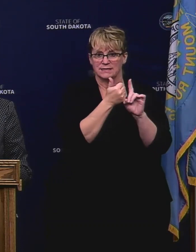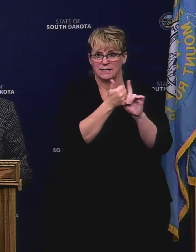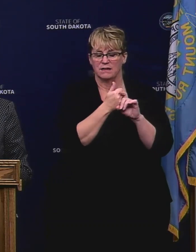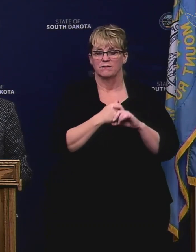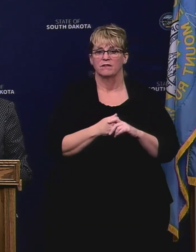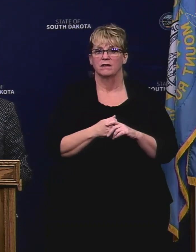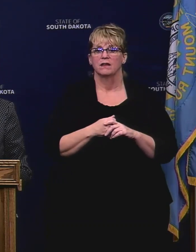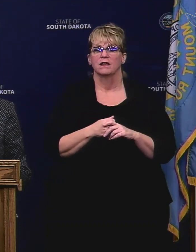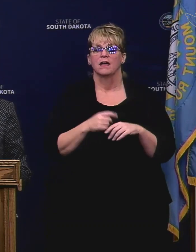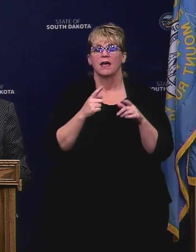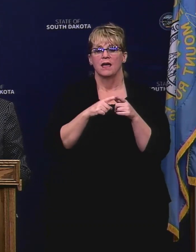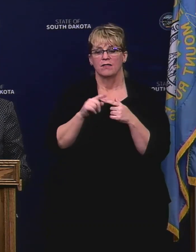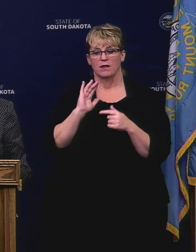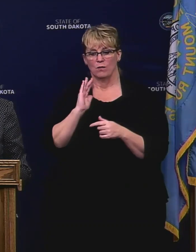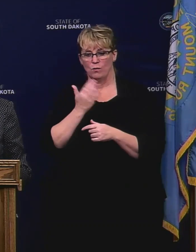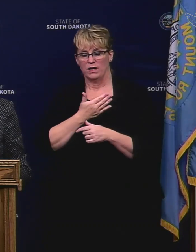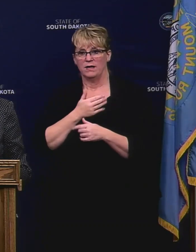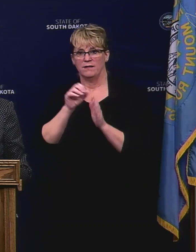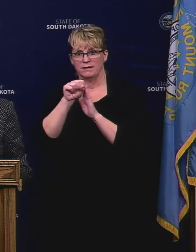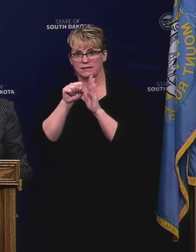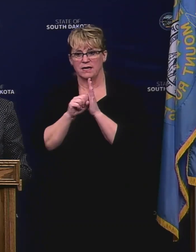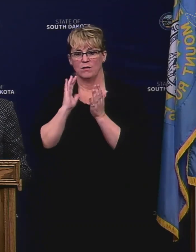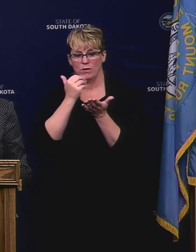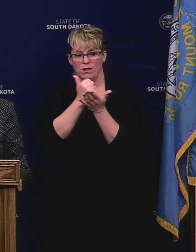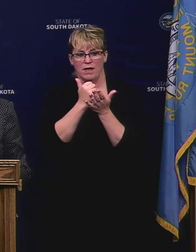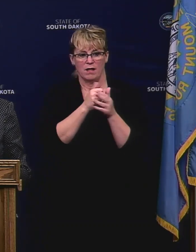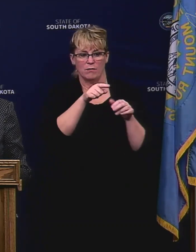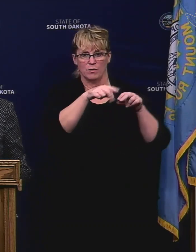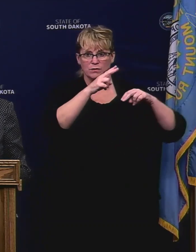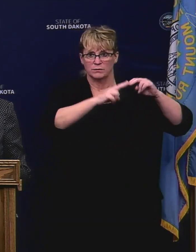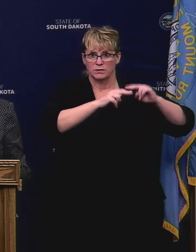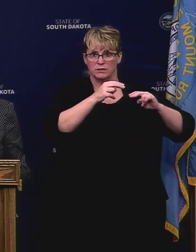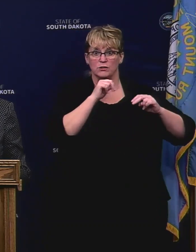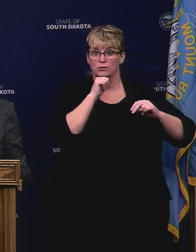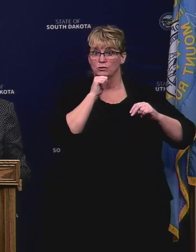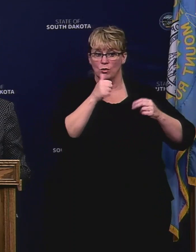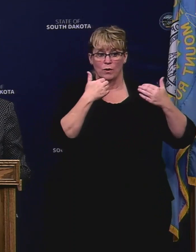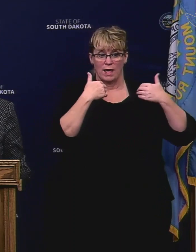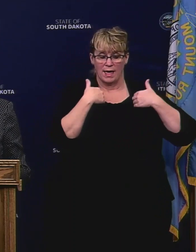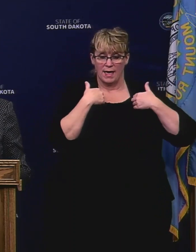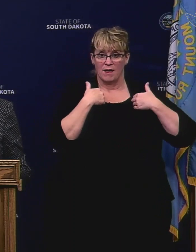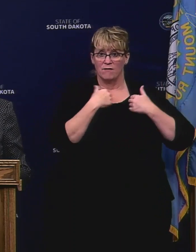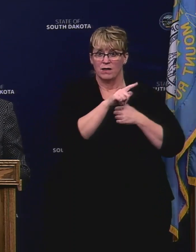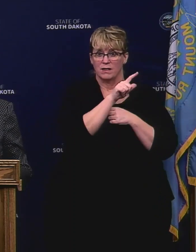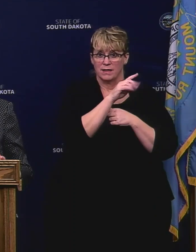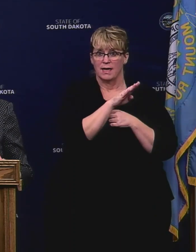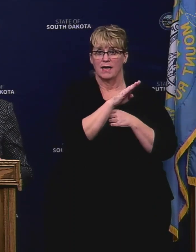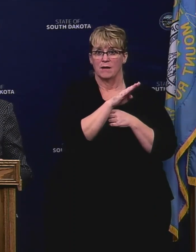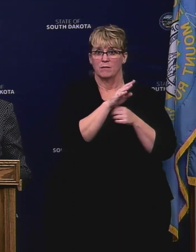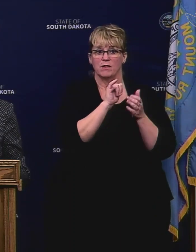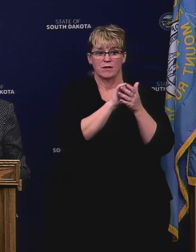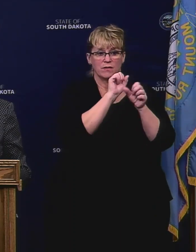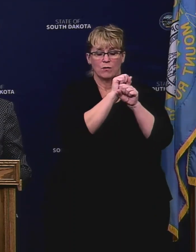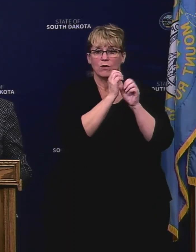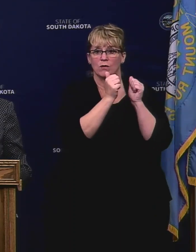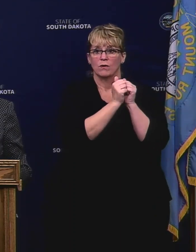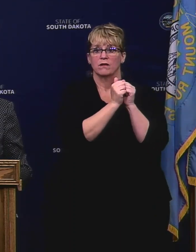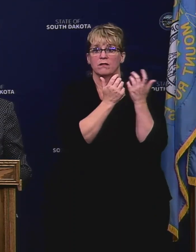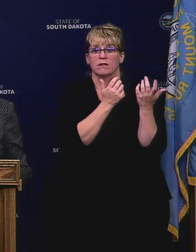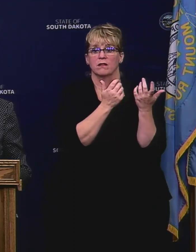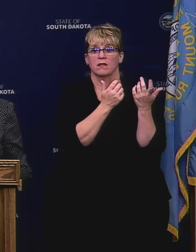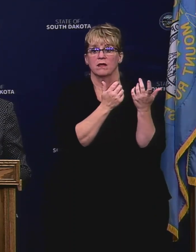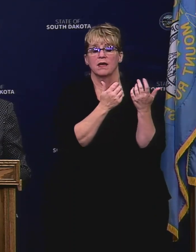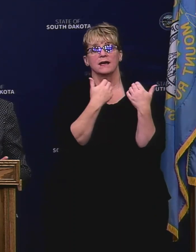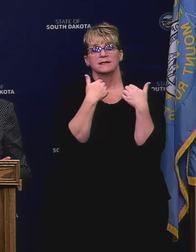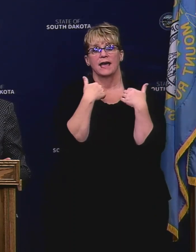and then we are helping those facilities that don't already have a laboratory that they work with